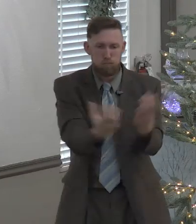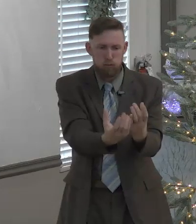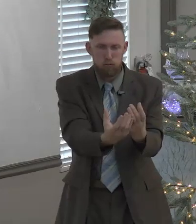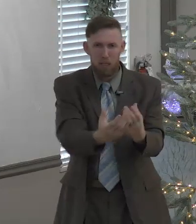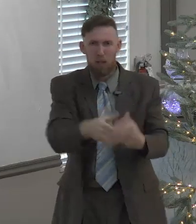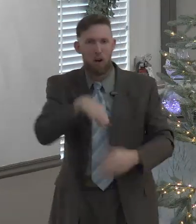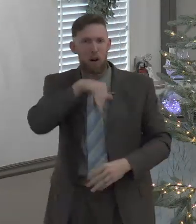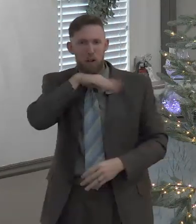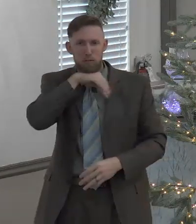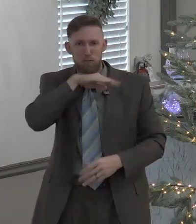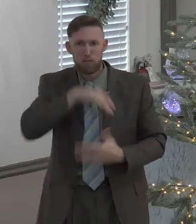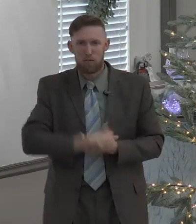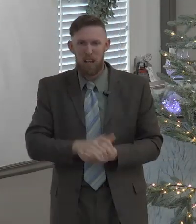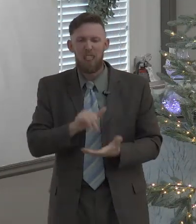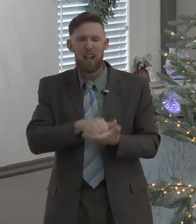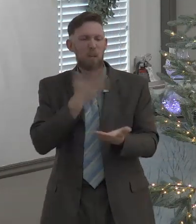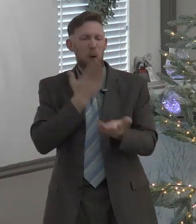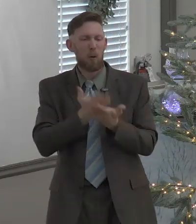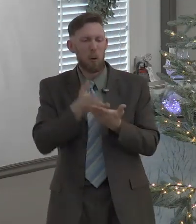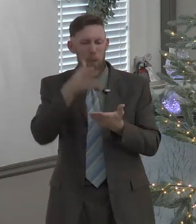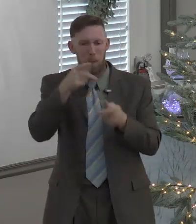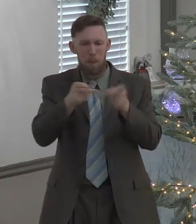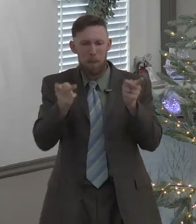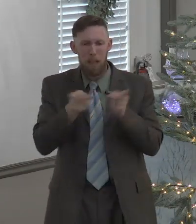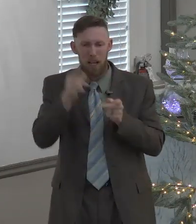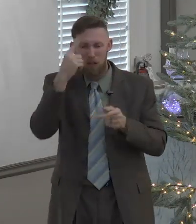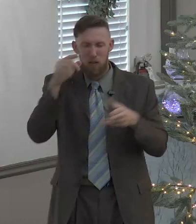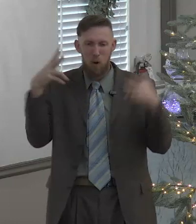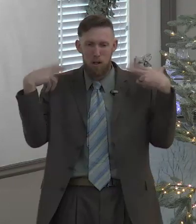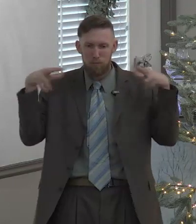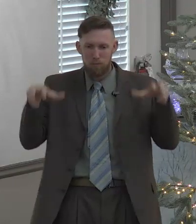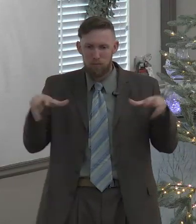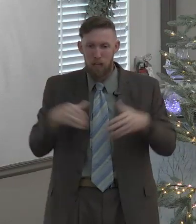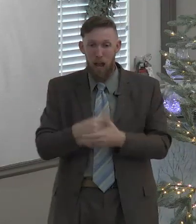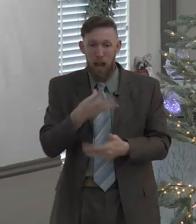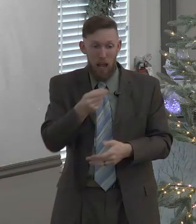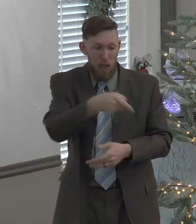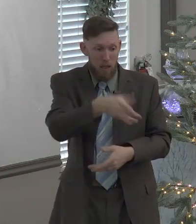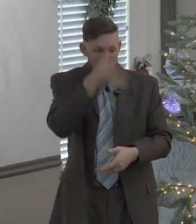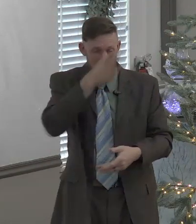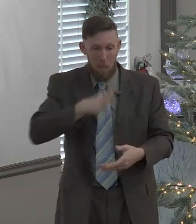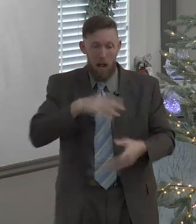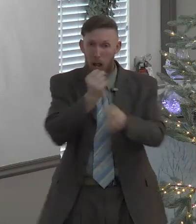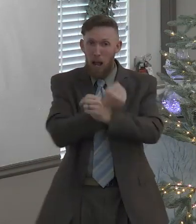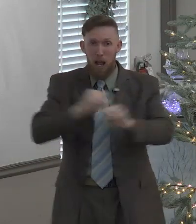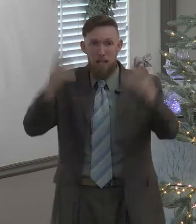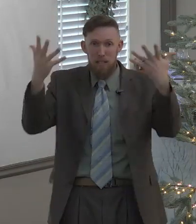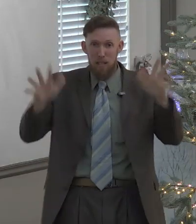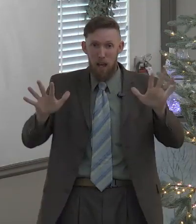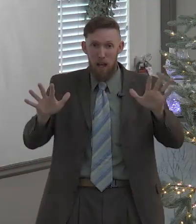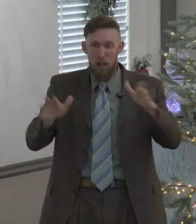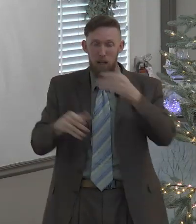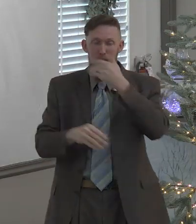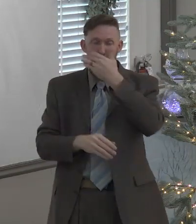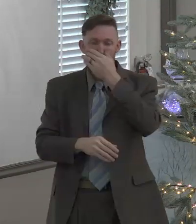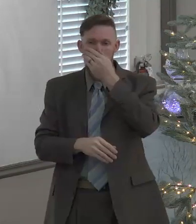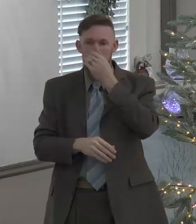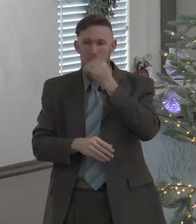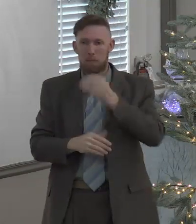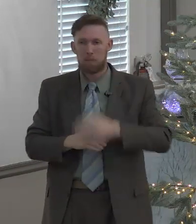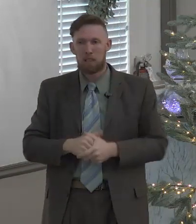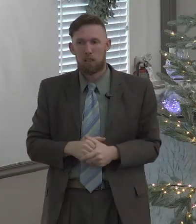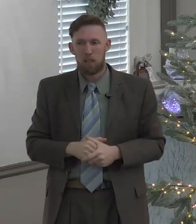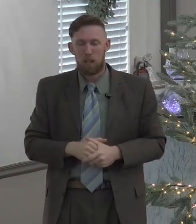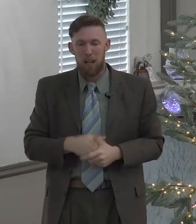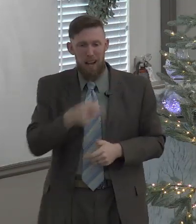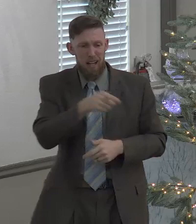which is probably a good place for demons to go, into a herd of swine, and but then this